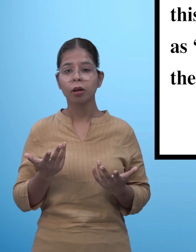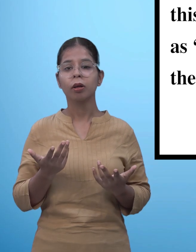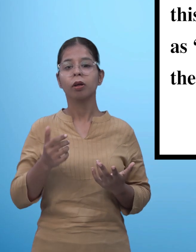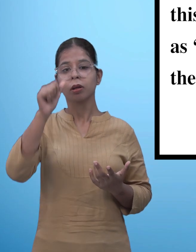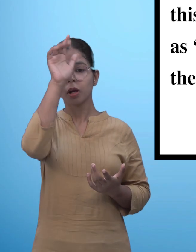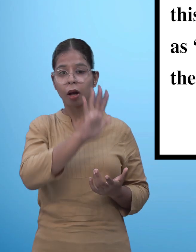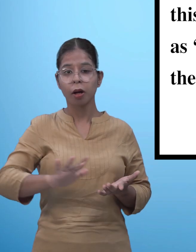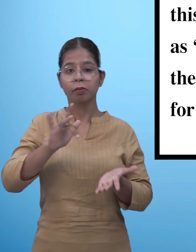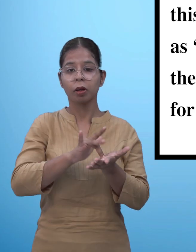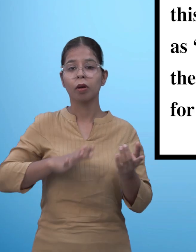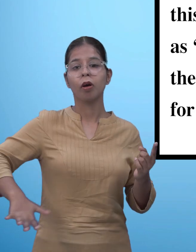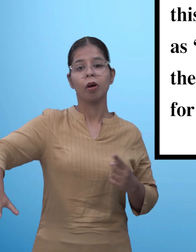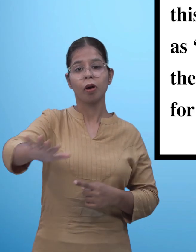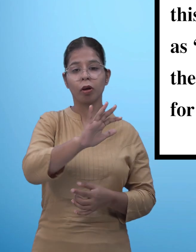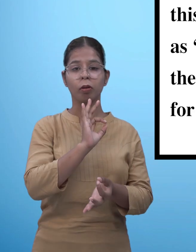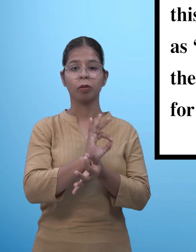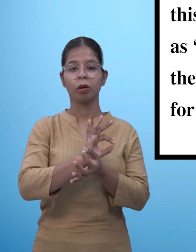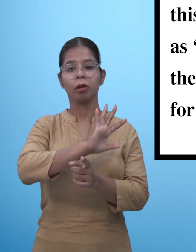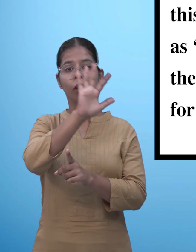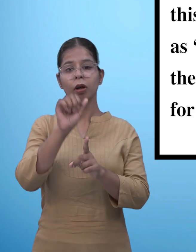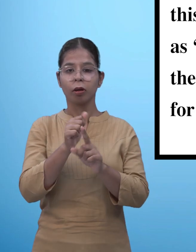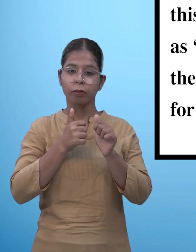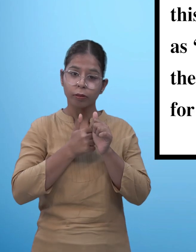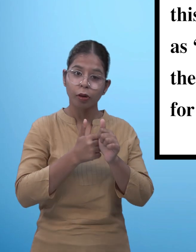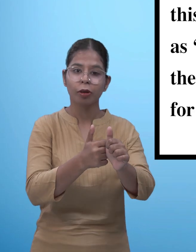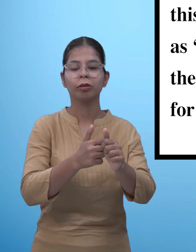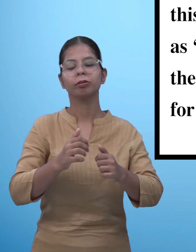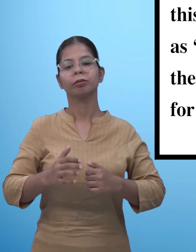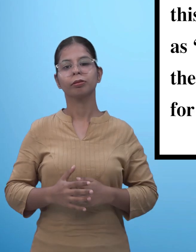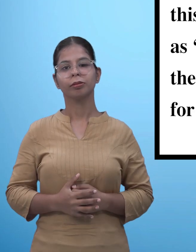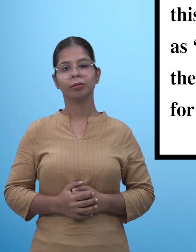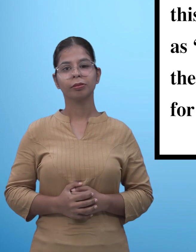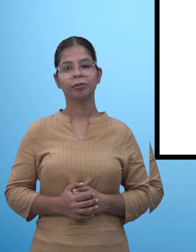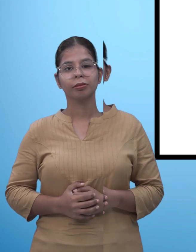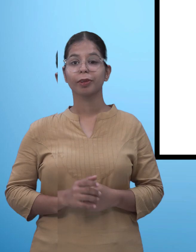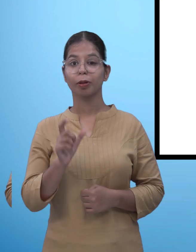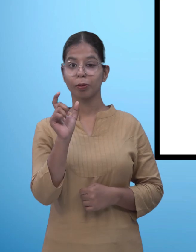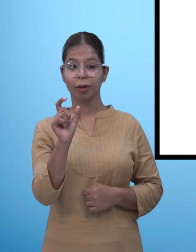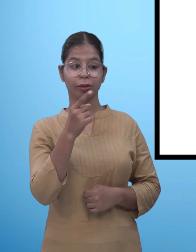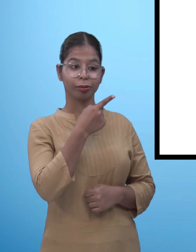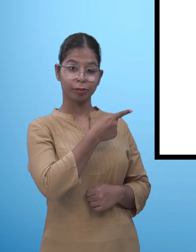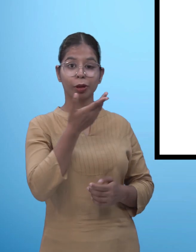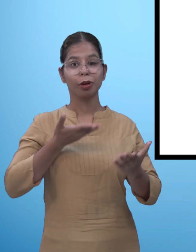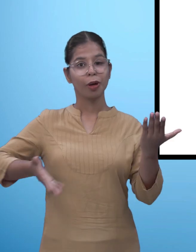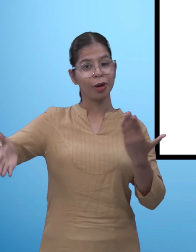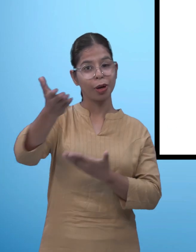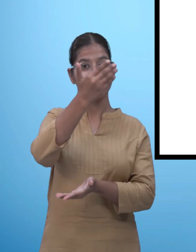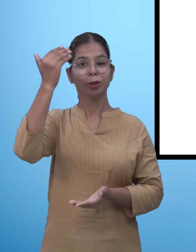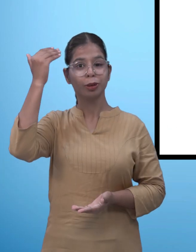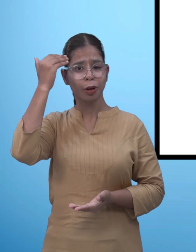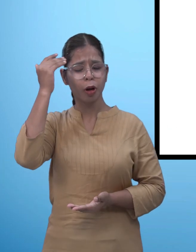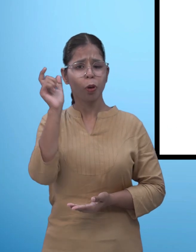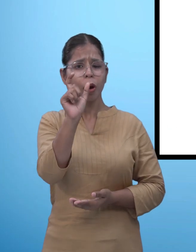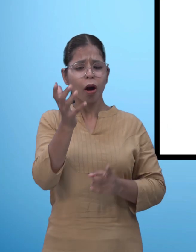ancient Chinese had for India as the land of the Buddha. You are probably quite familiar